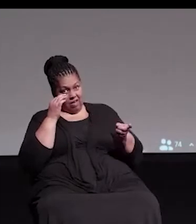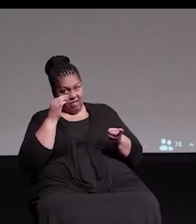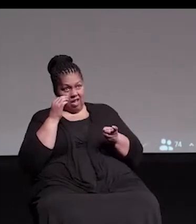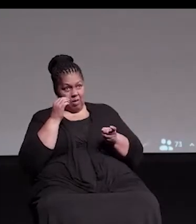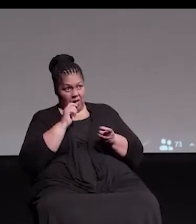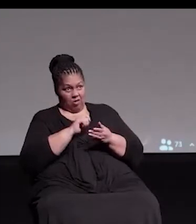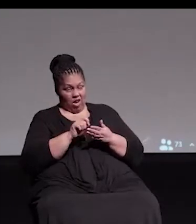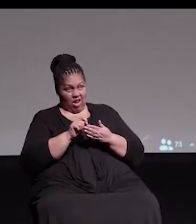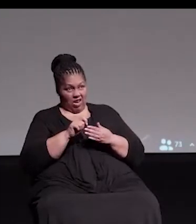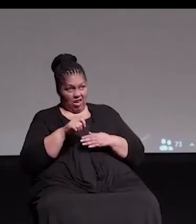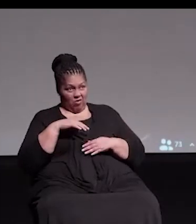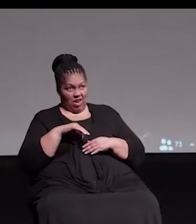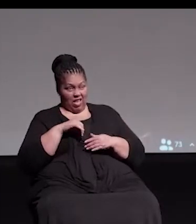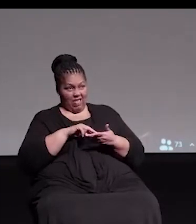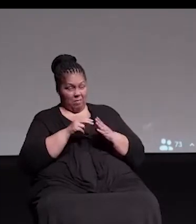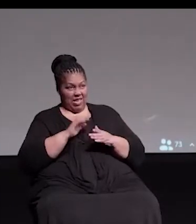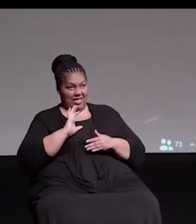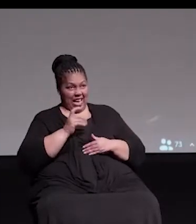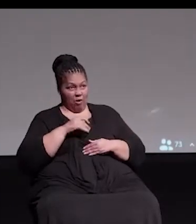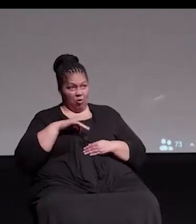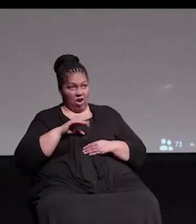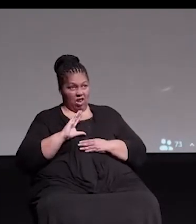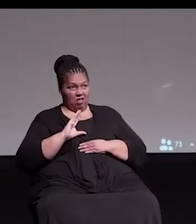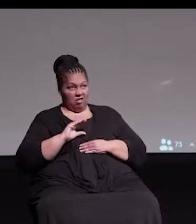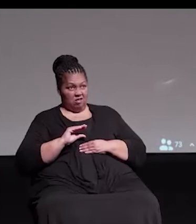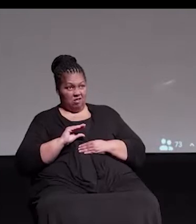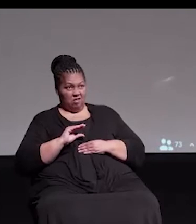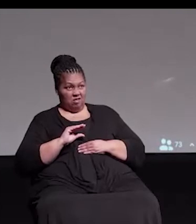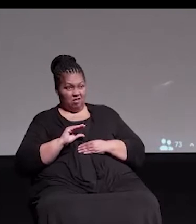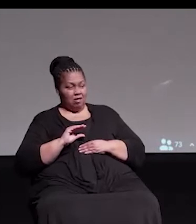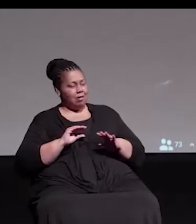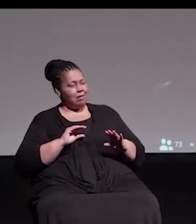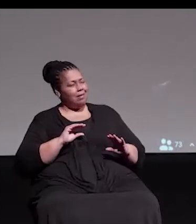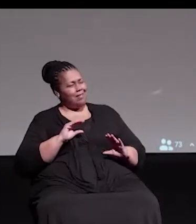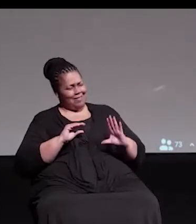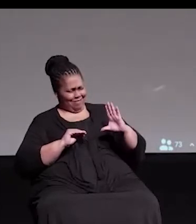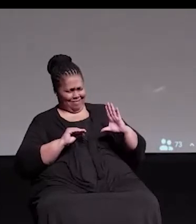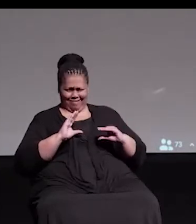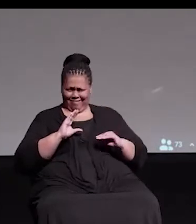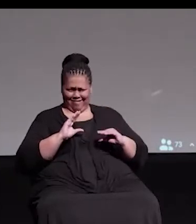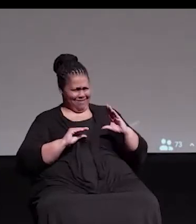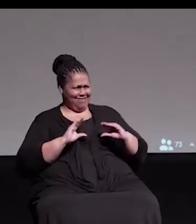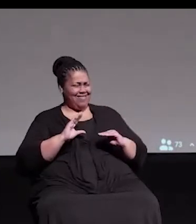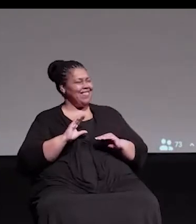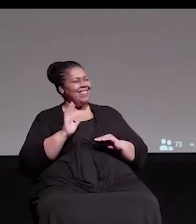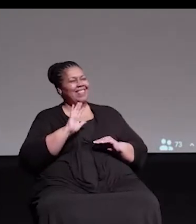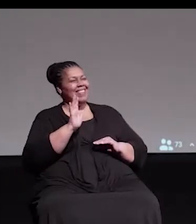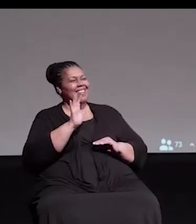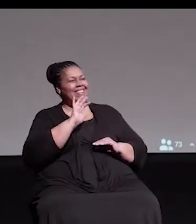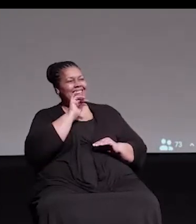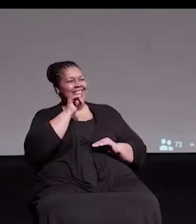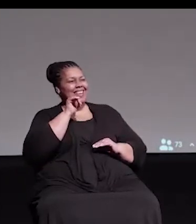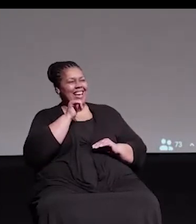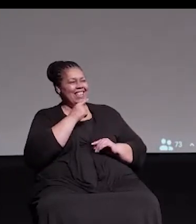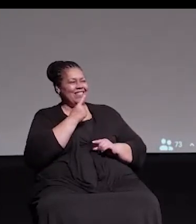credit, it diminishes our credit. And it's like, I don't, that's not what it is. And I think we need to reframe that